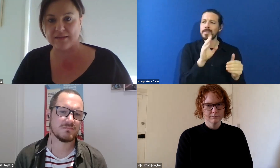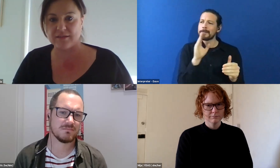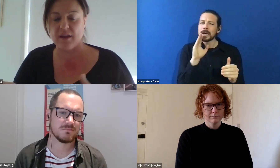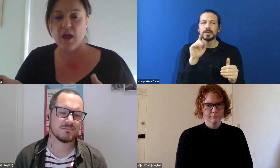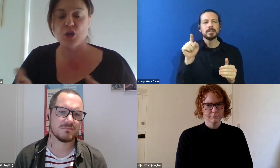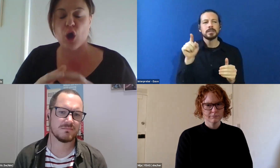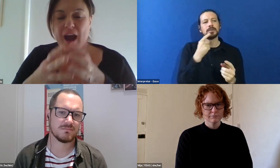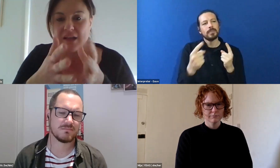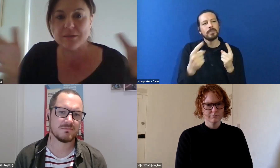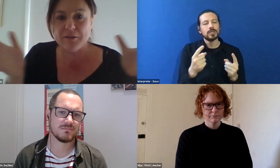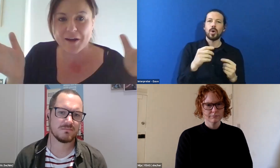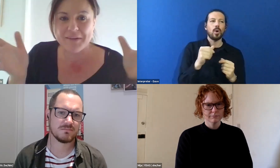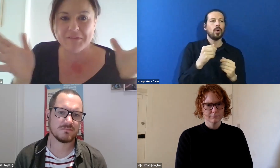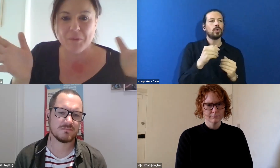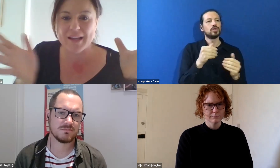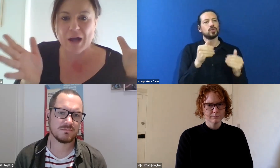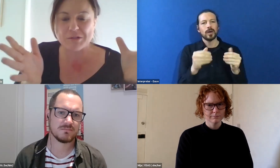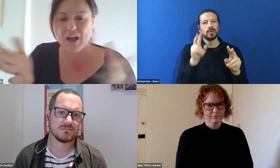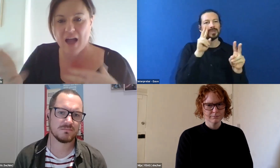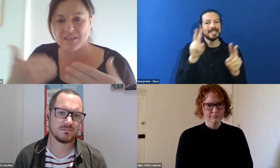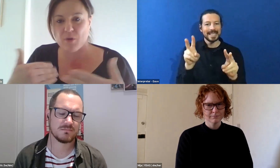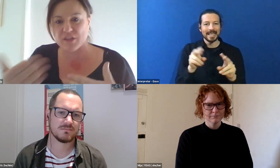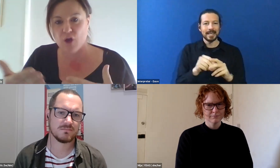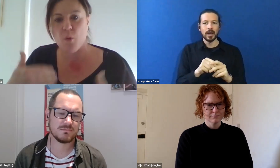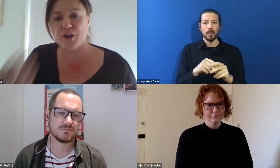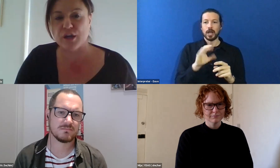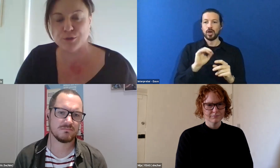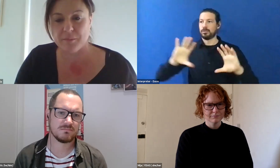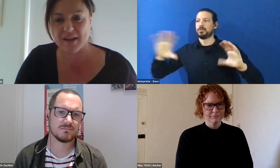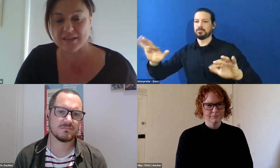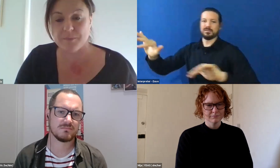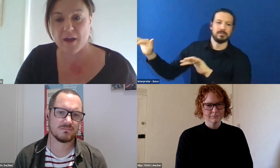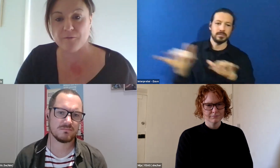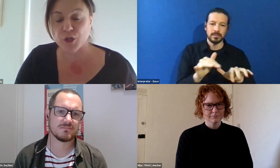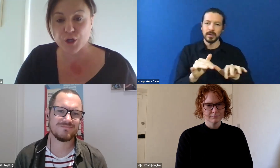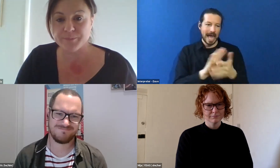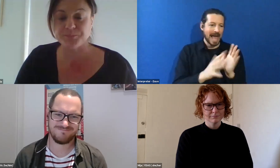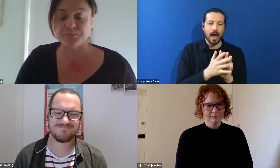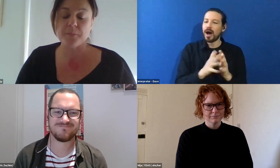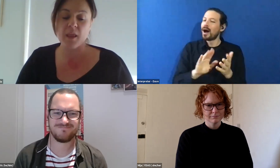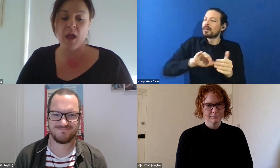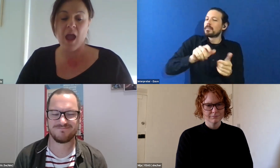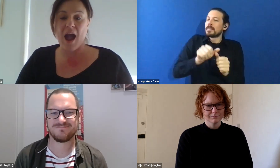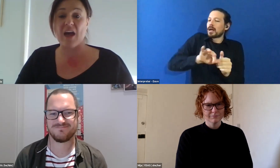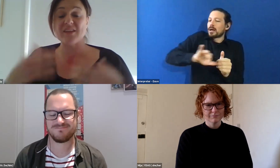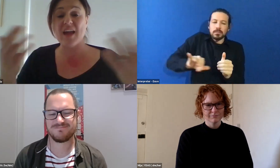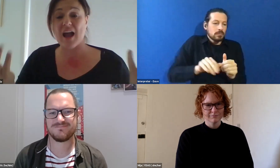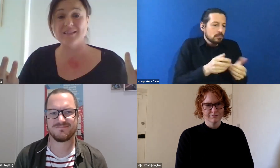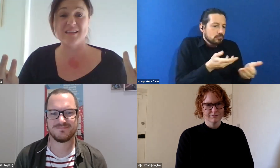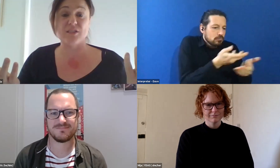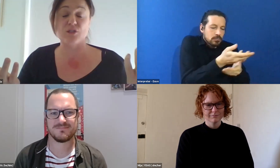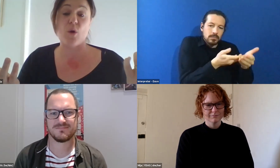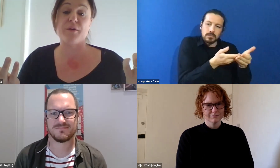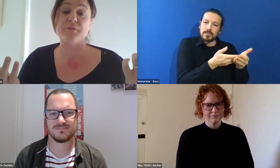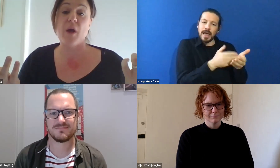say this, and don't ask them in front of everybody else. You know, ask them on the side, what can I do to make this better for you? Another